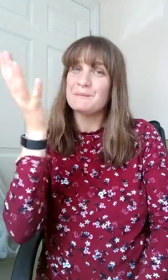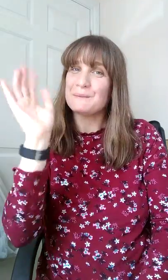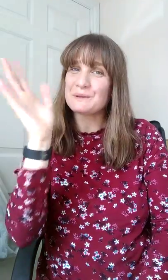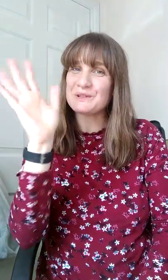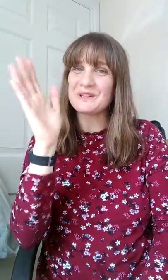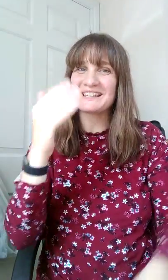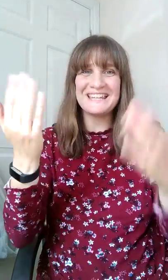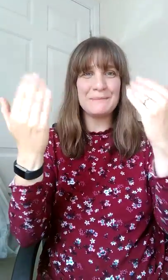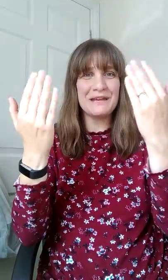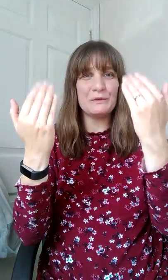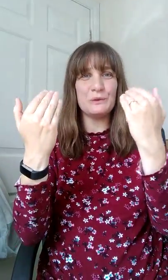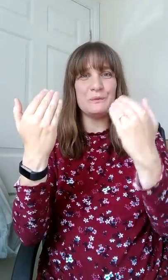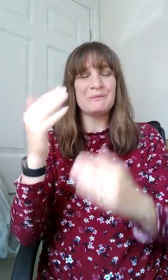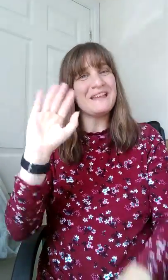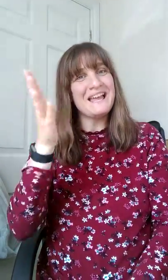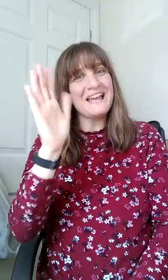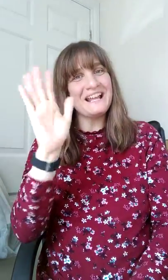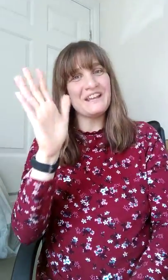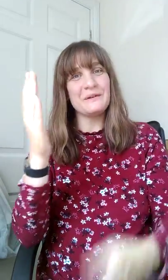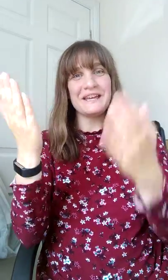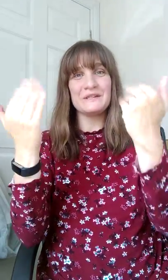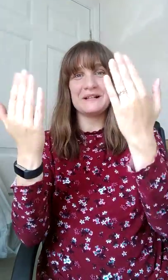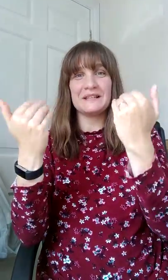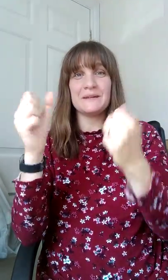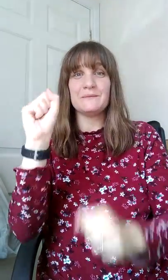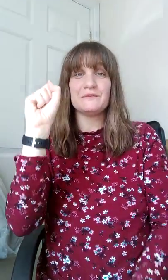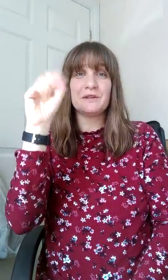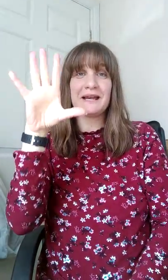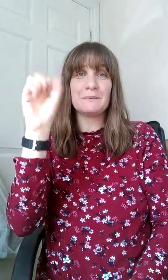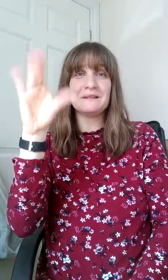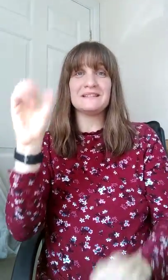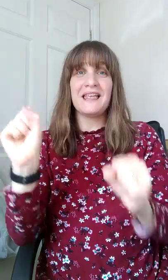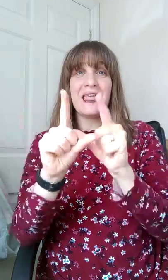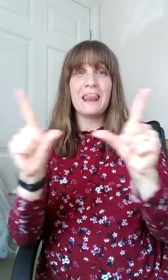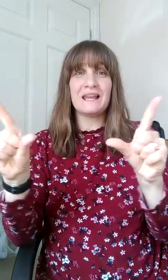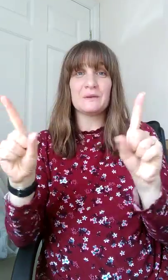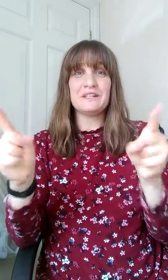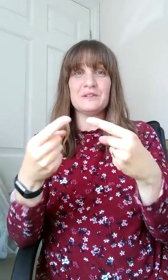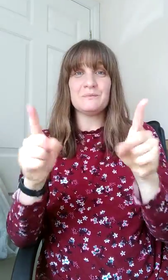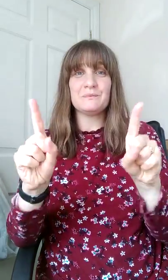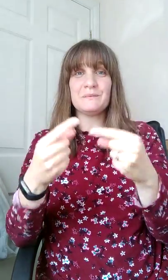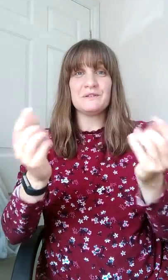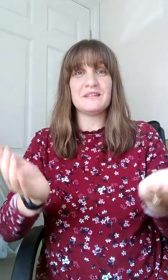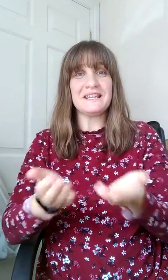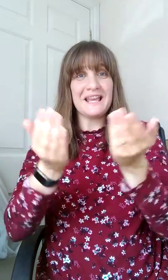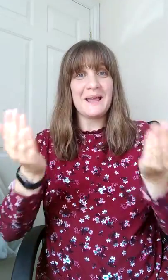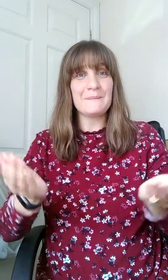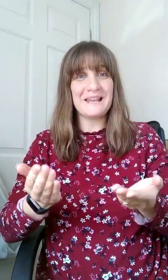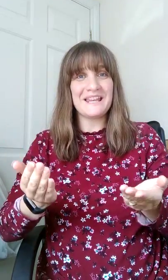Bonjour et bienvenue. Hello and welcome to Amber's Language, Music and Play.